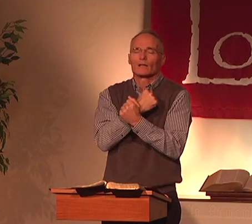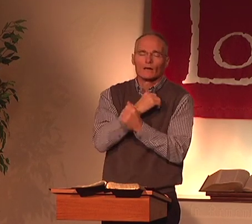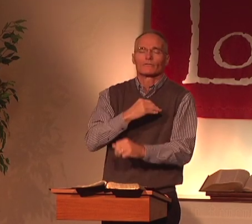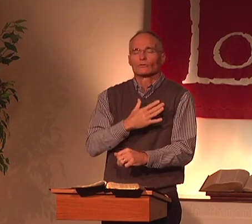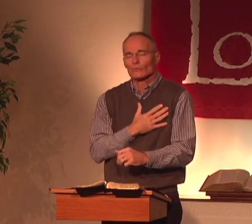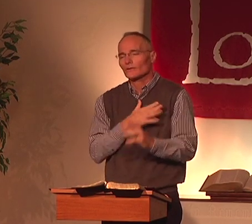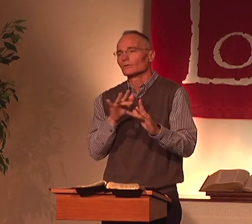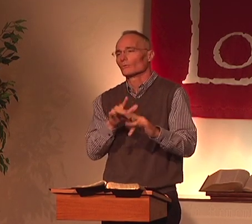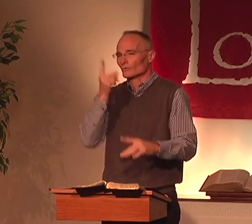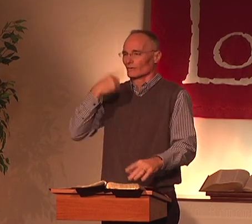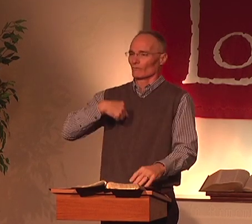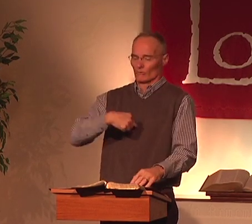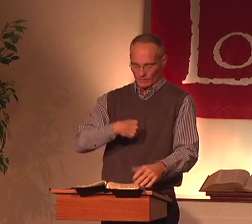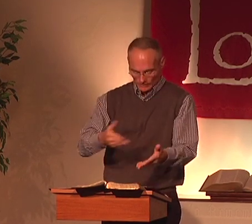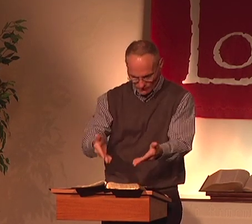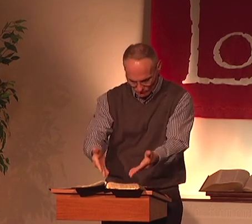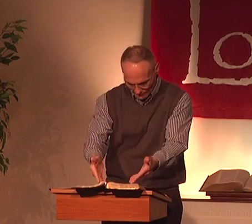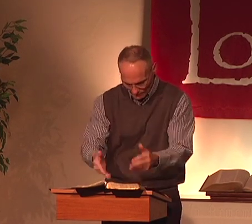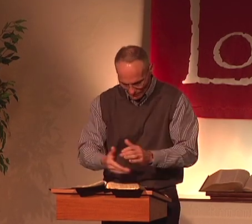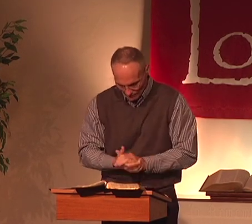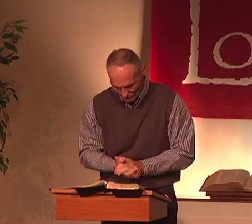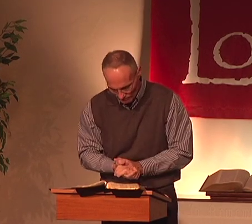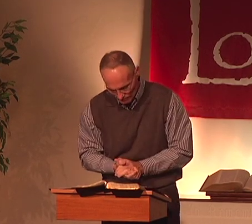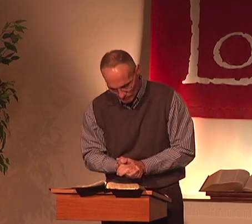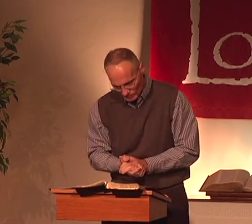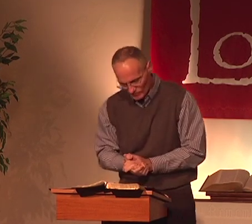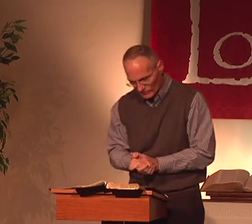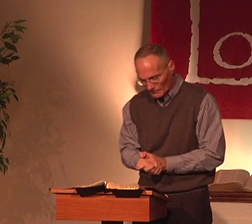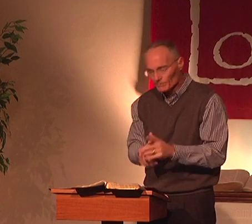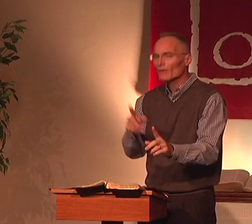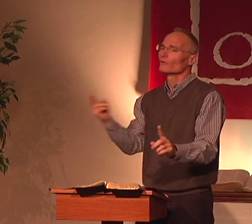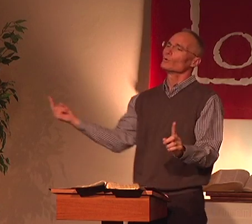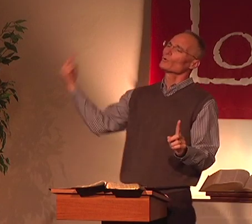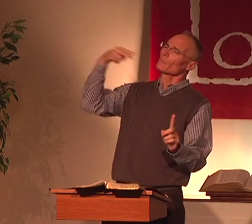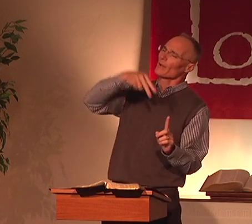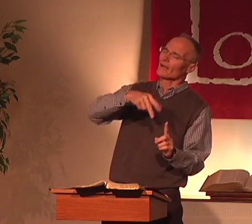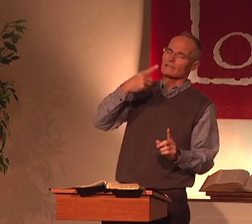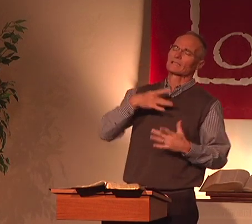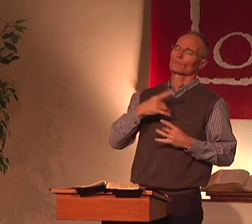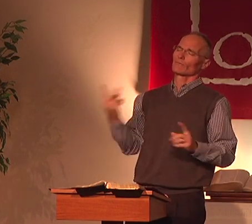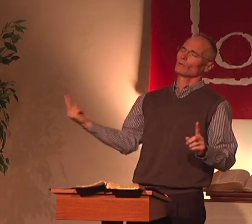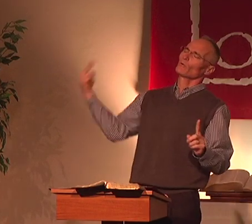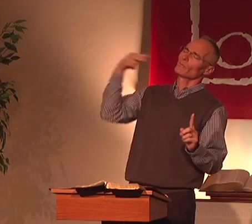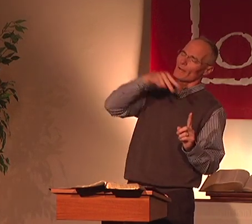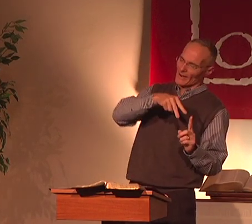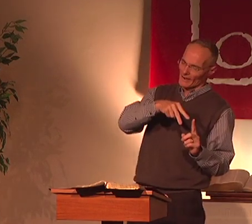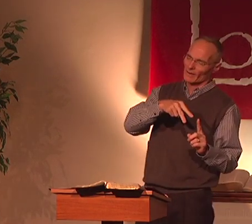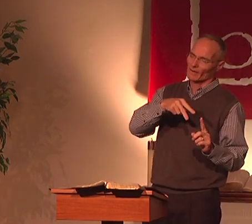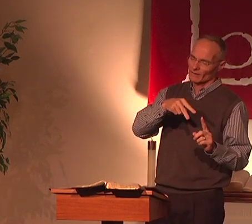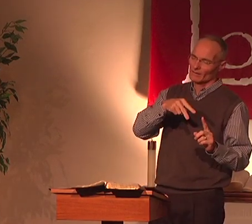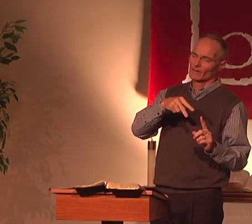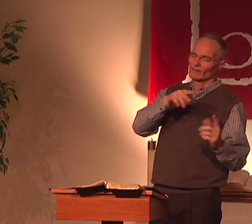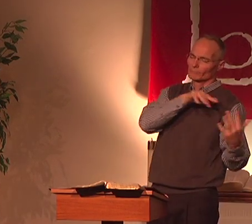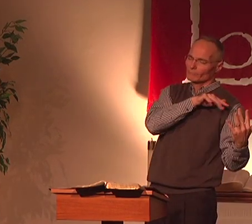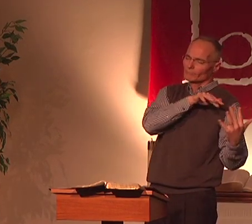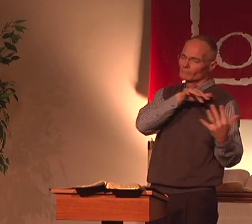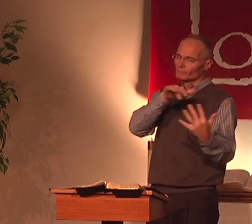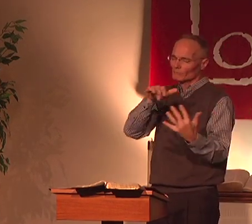His love His grace His mercy It's all for us It's right there So we need to go back It's interesting We need to go back